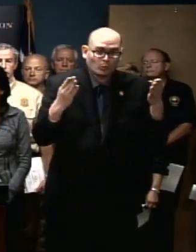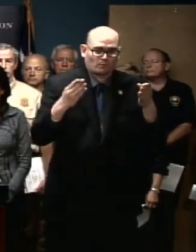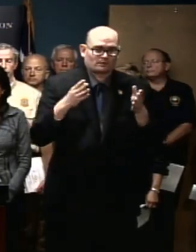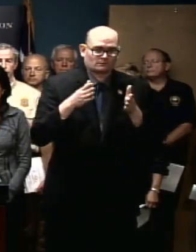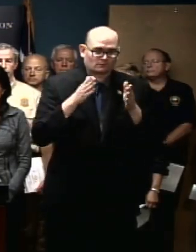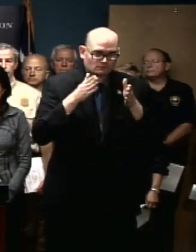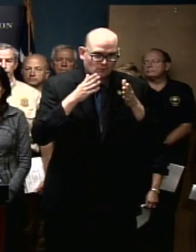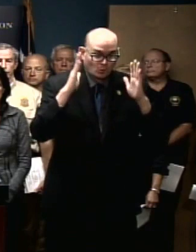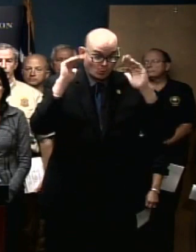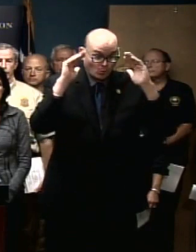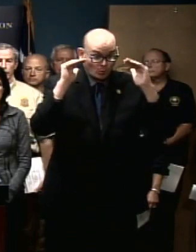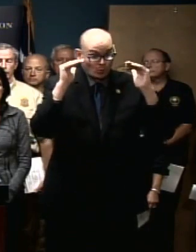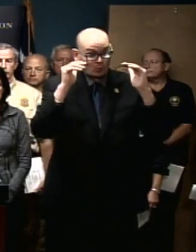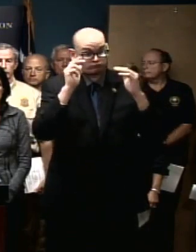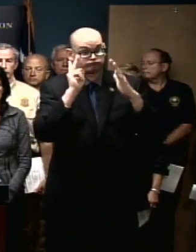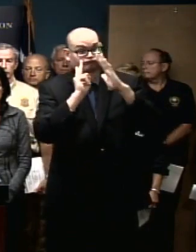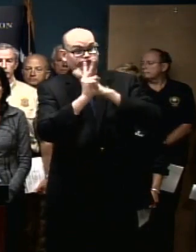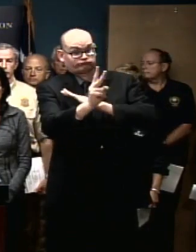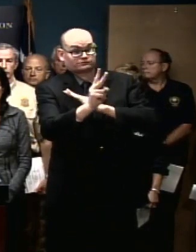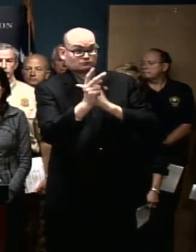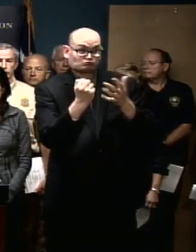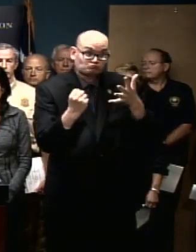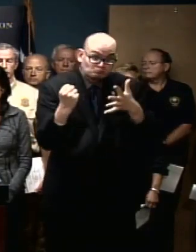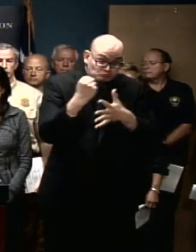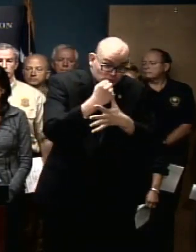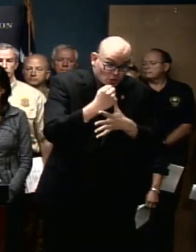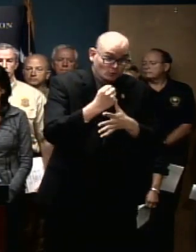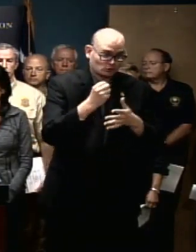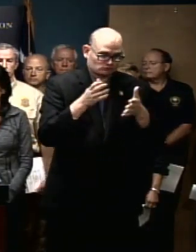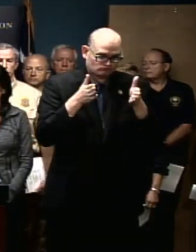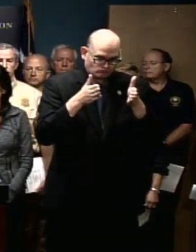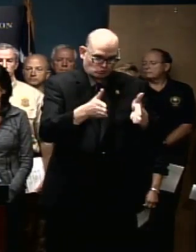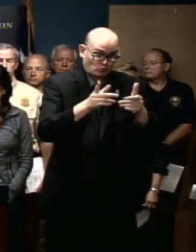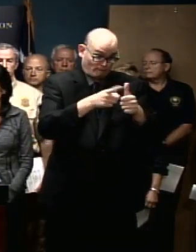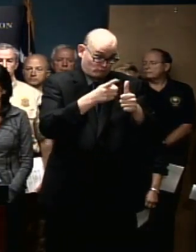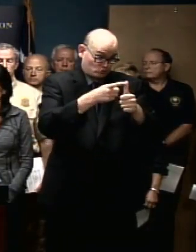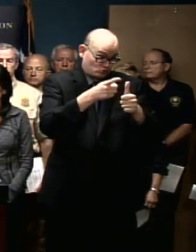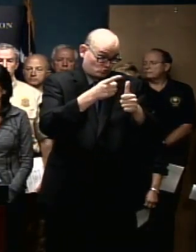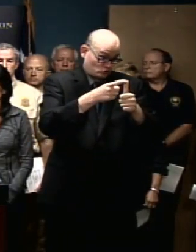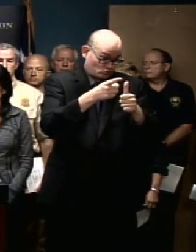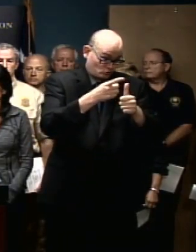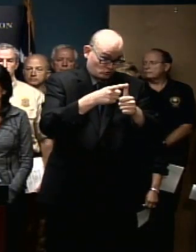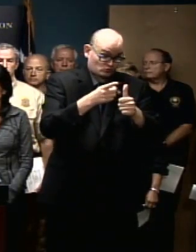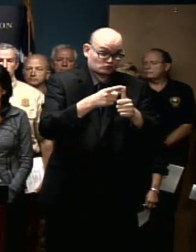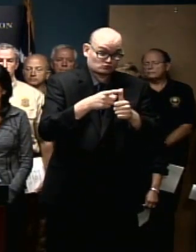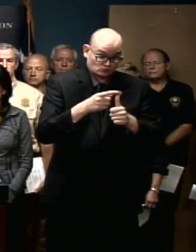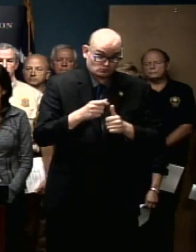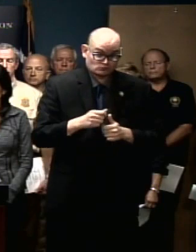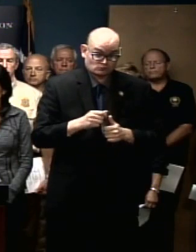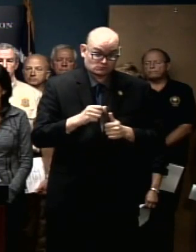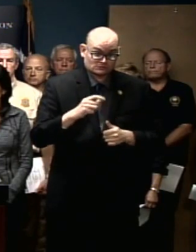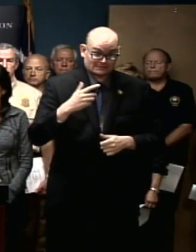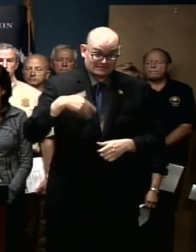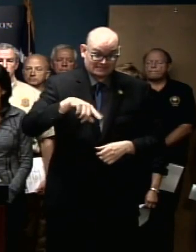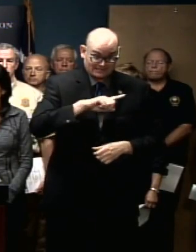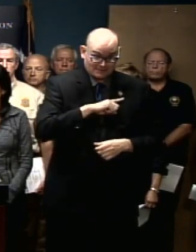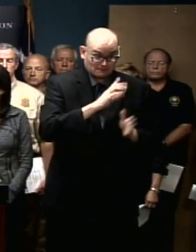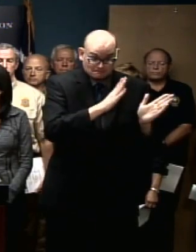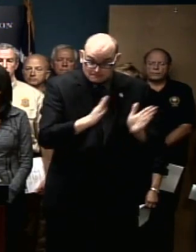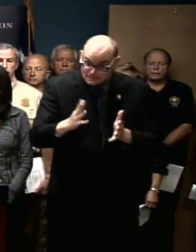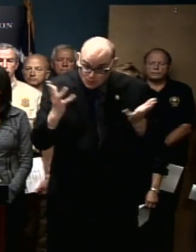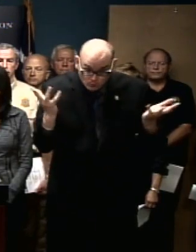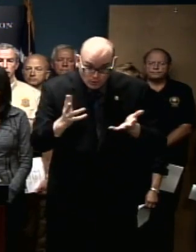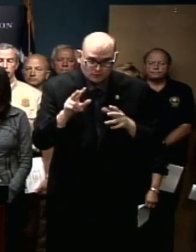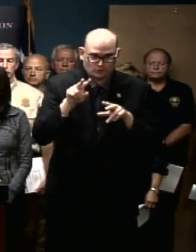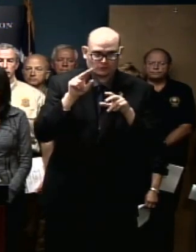based on priority routes, and we will follow something similar to our evacuation plan. So look at the routes identified